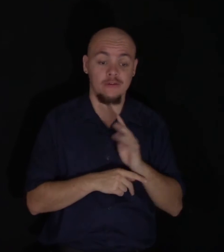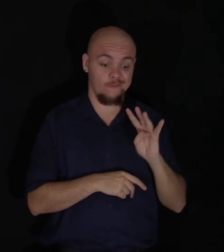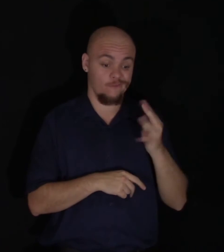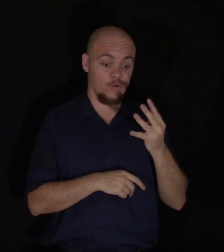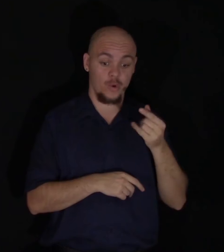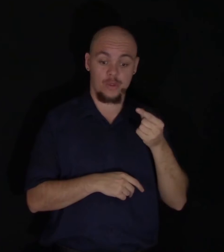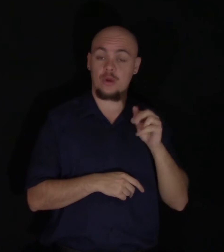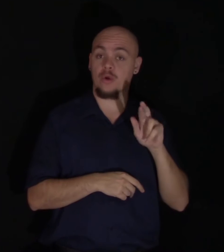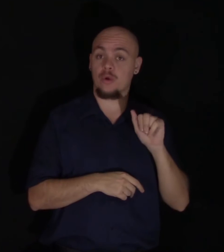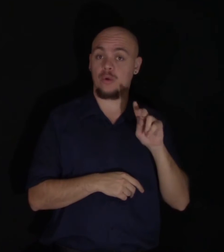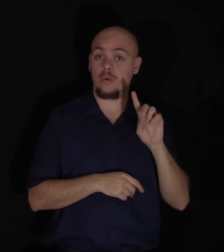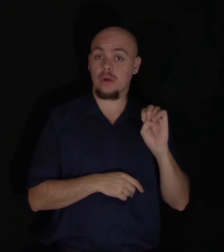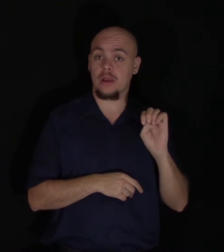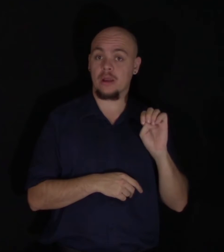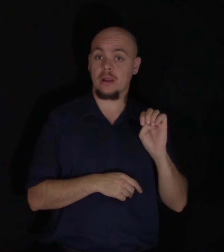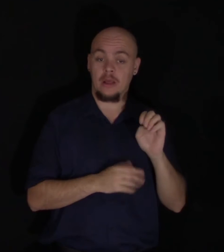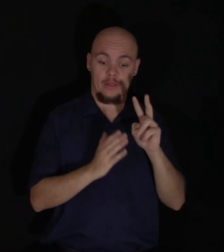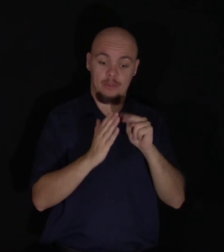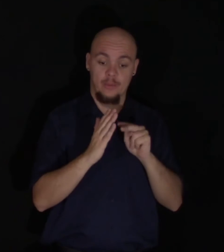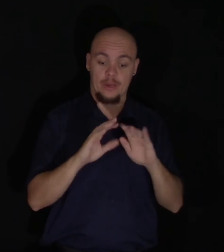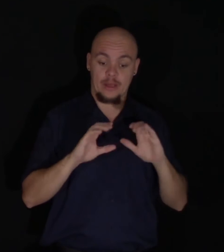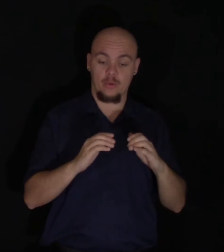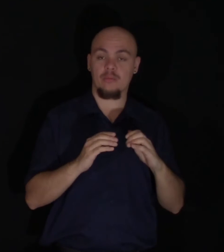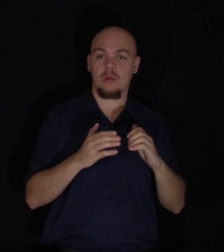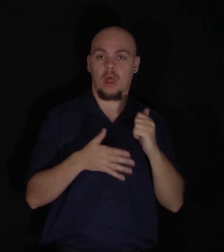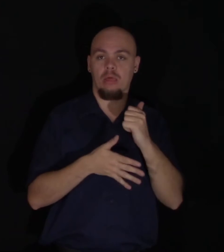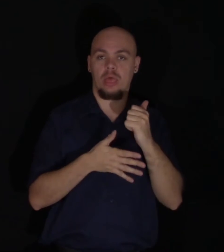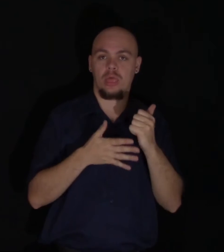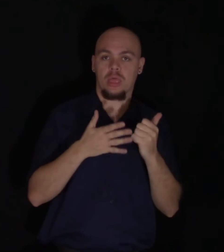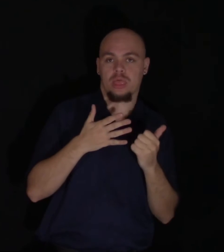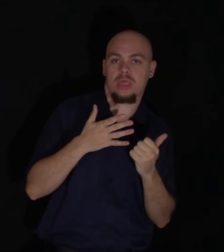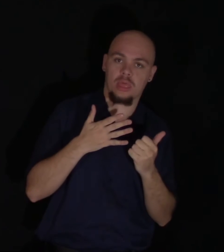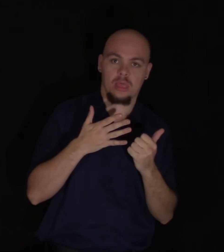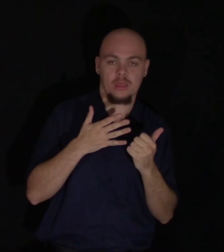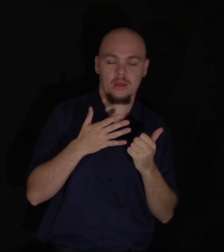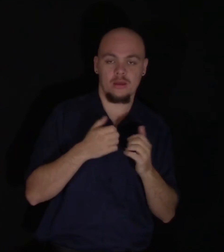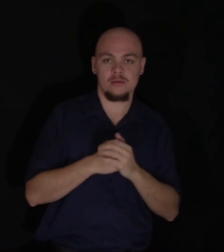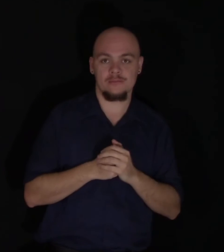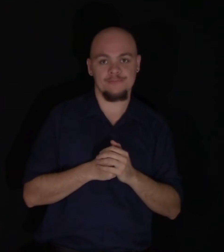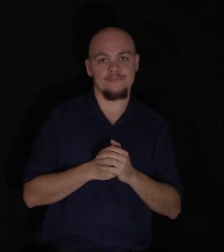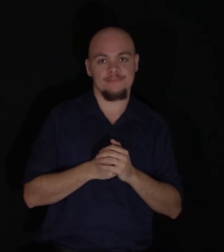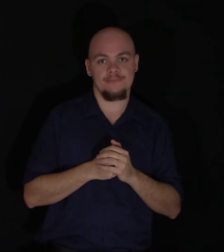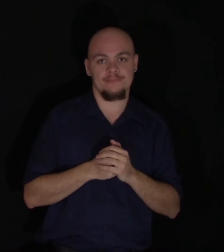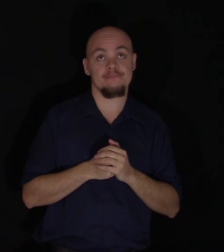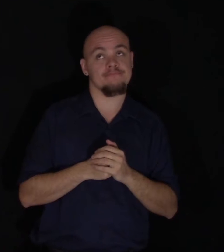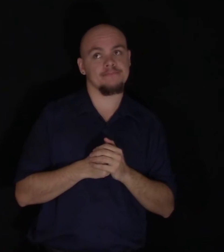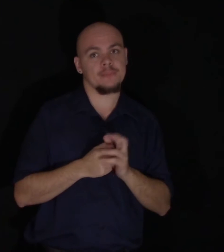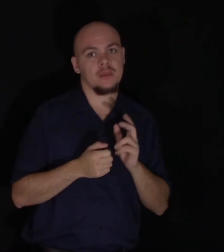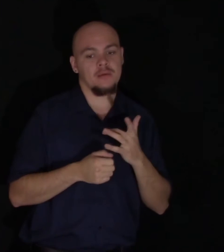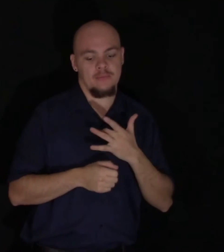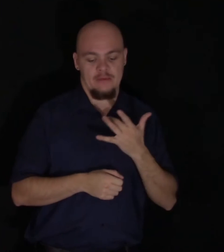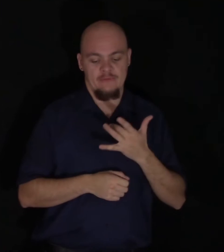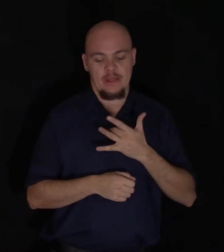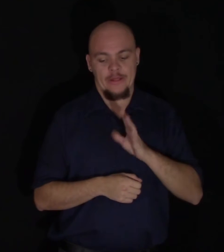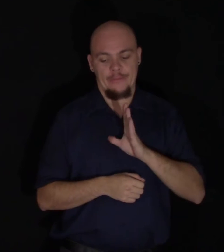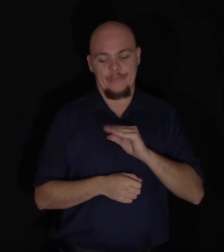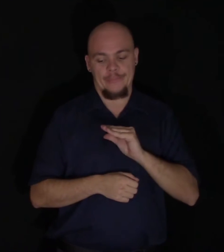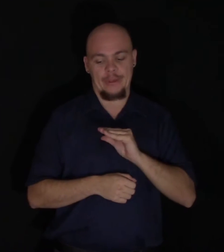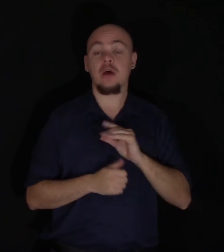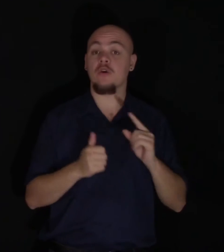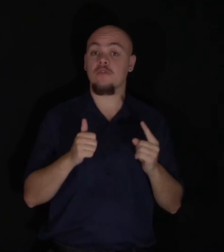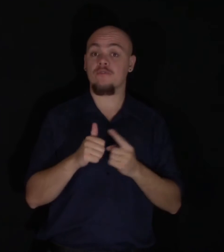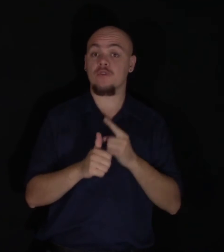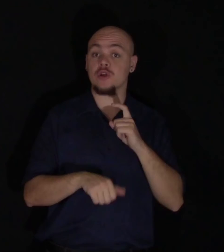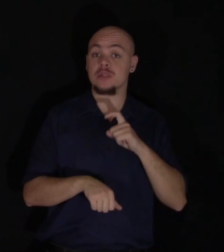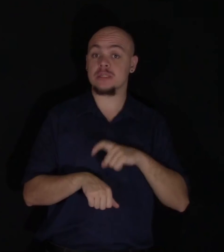grade, was put in the lowest level reading group, the red group. You can imagine what that made me feel. That's the first